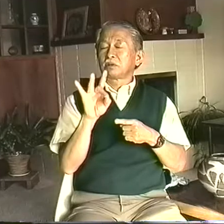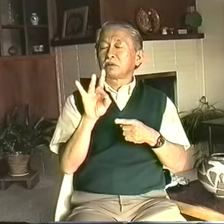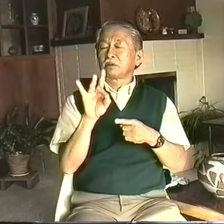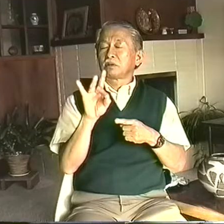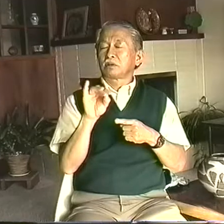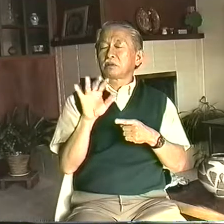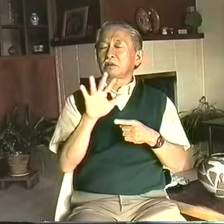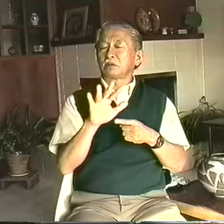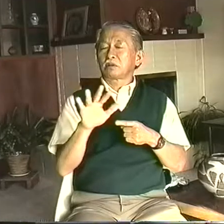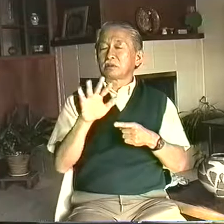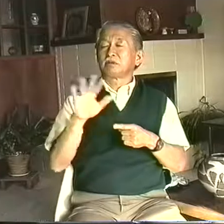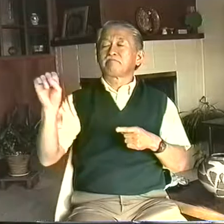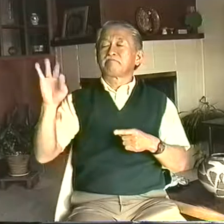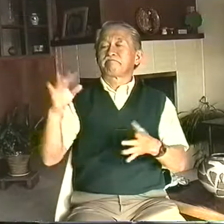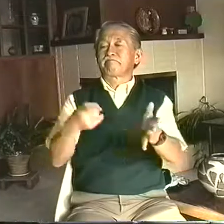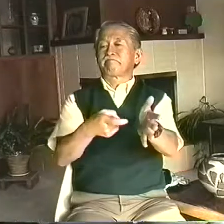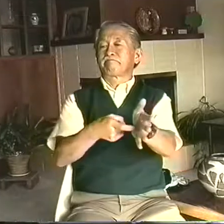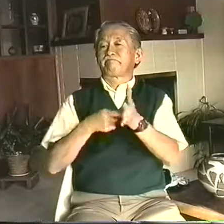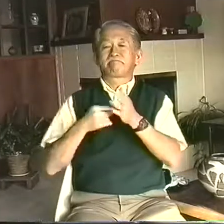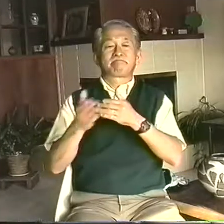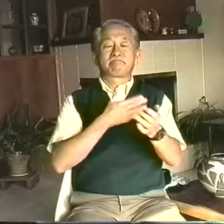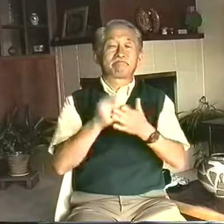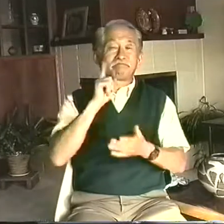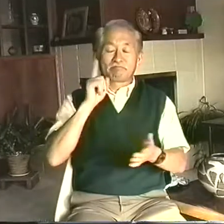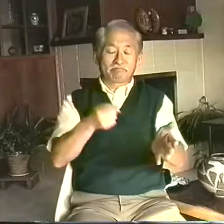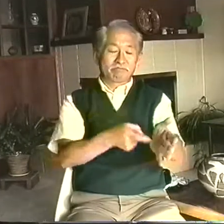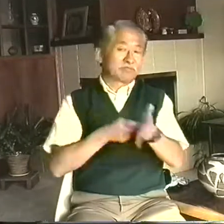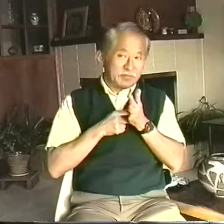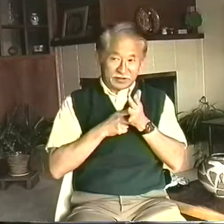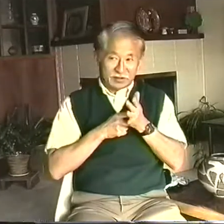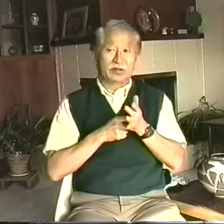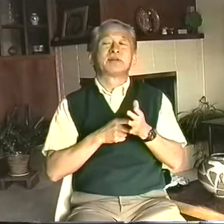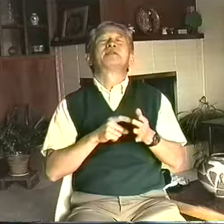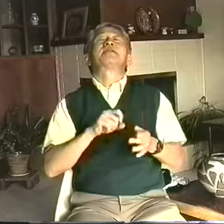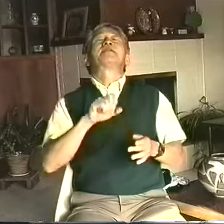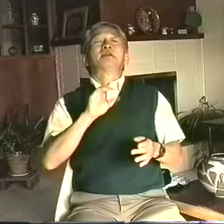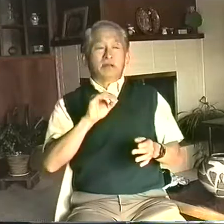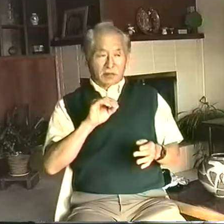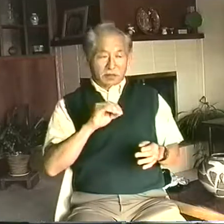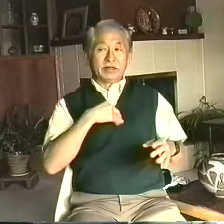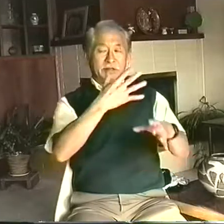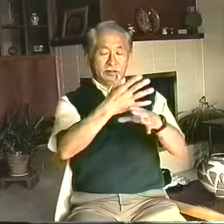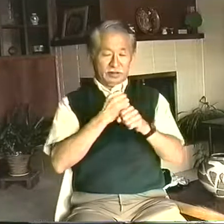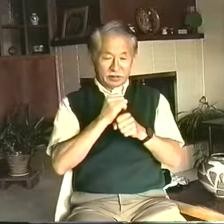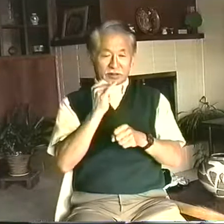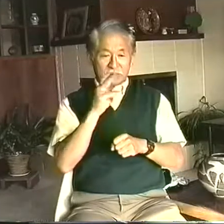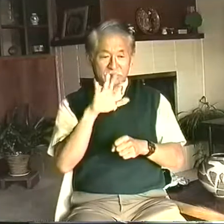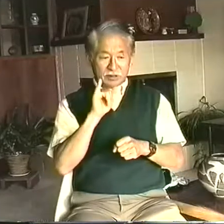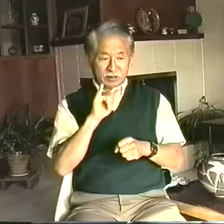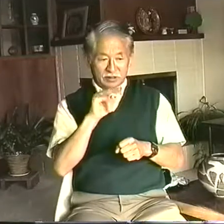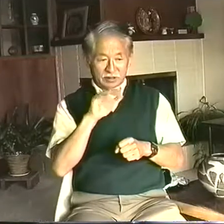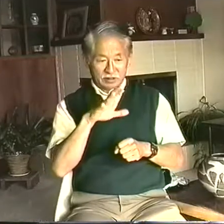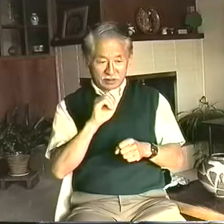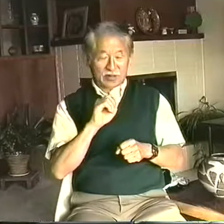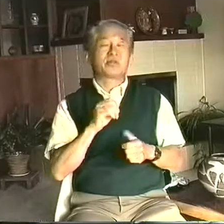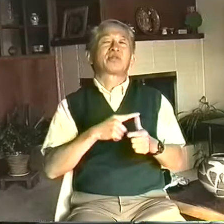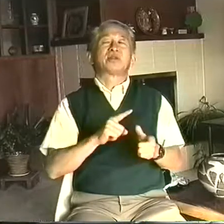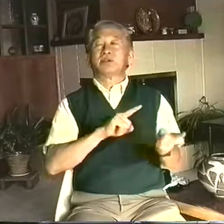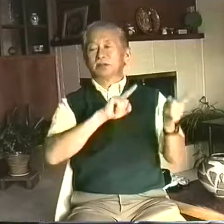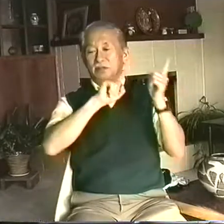gotten a notice, but I was waived. I was excused from having to serve on jury duty because that was the practice of the courts. But